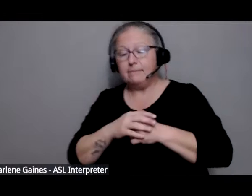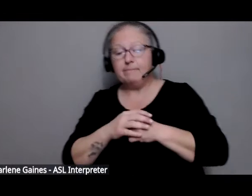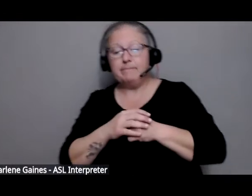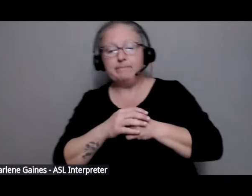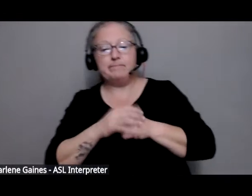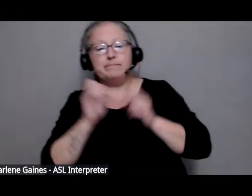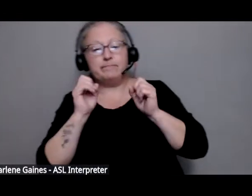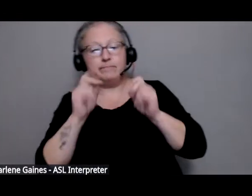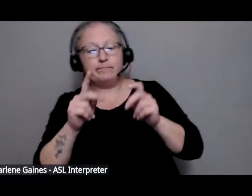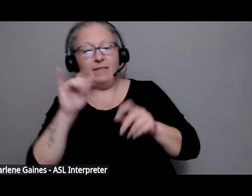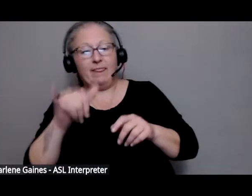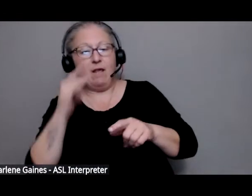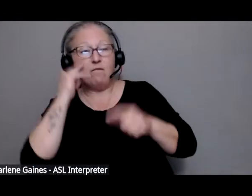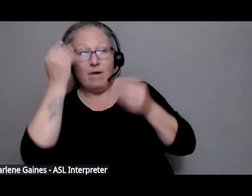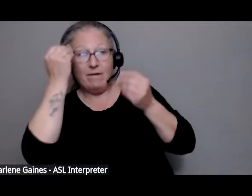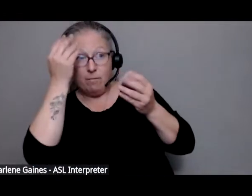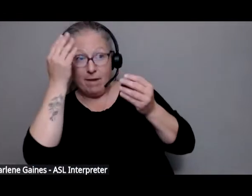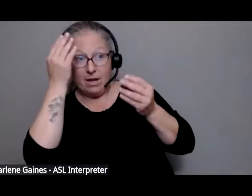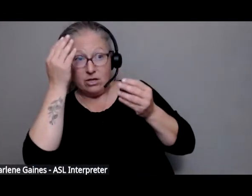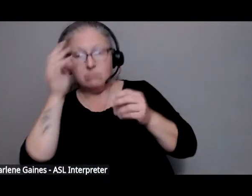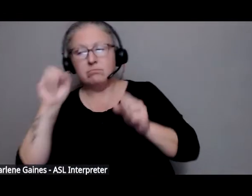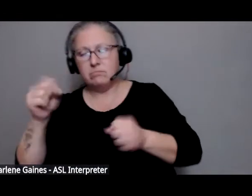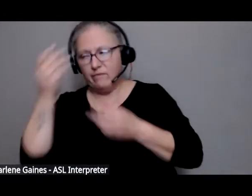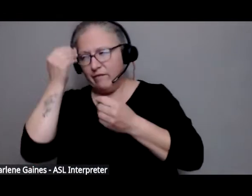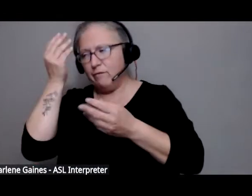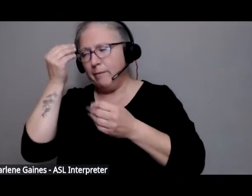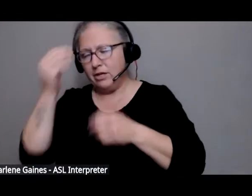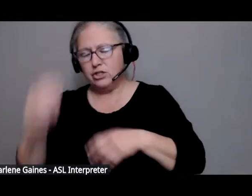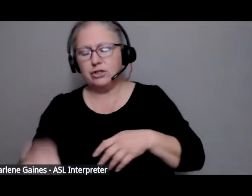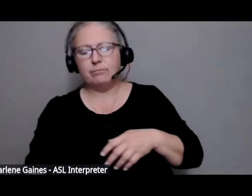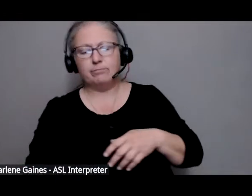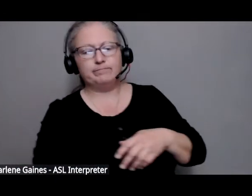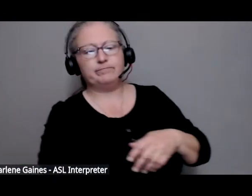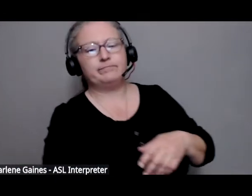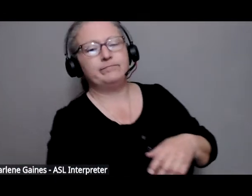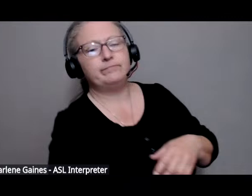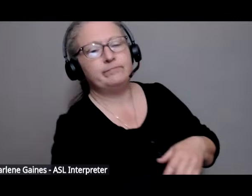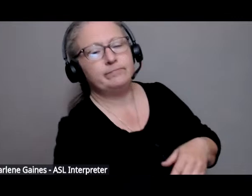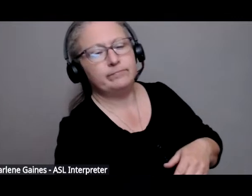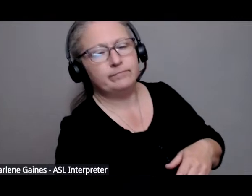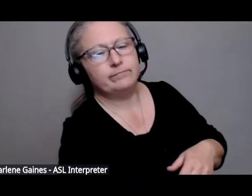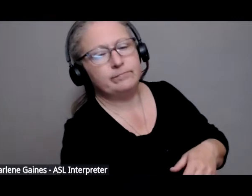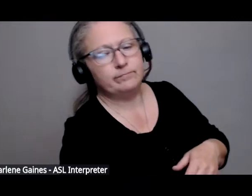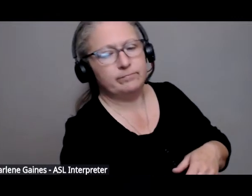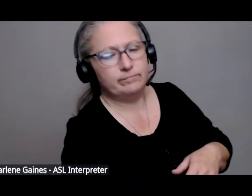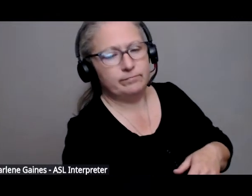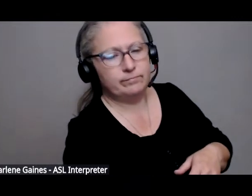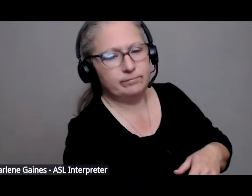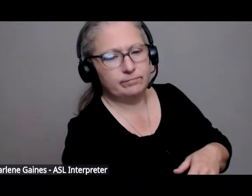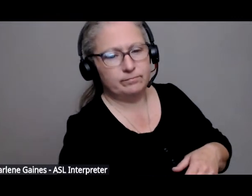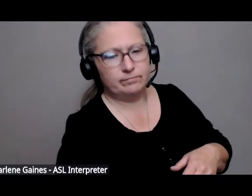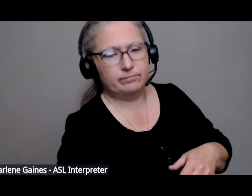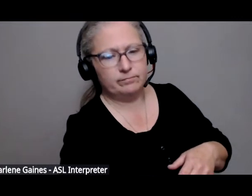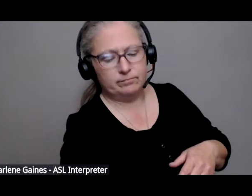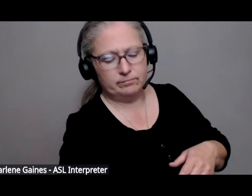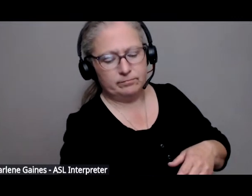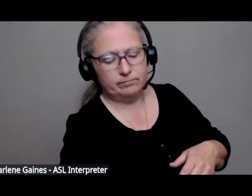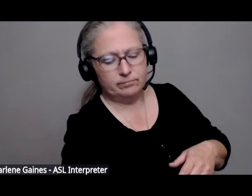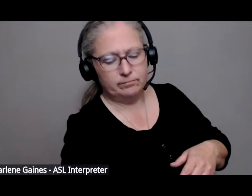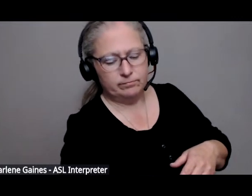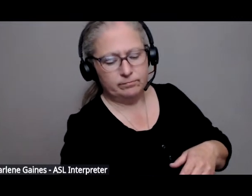Okay, that was for information. That was for information. Yeah. Okay, and then we'll move on to T4,